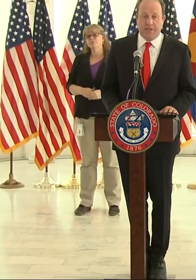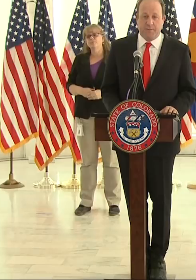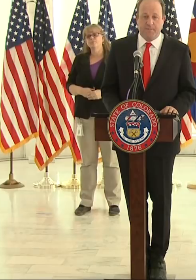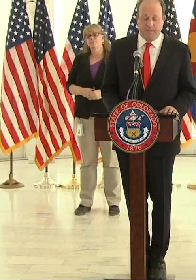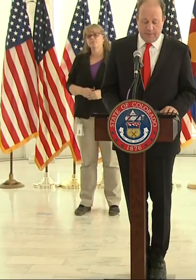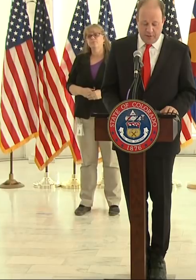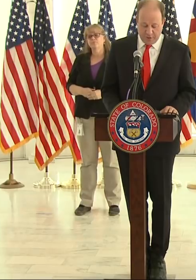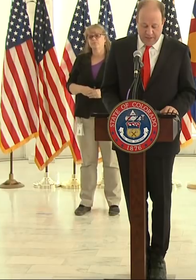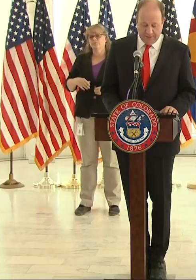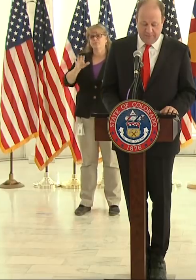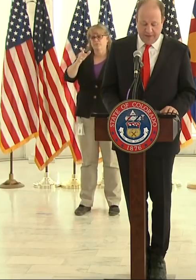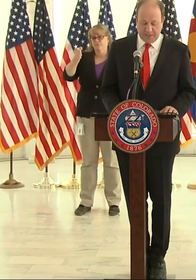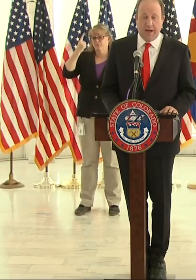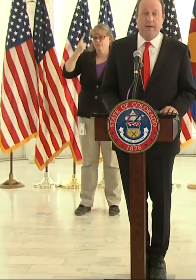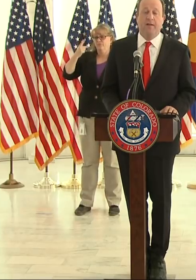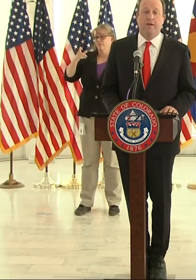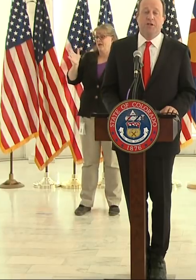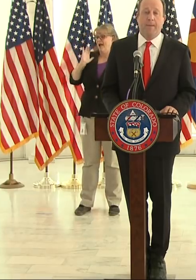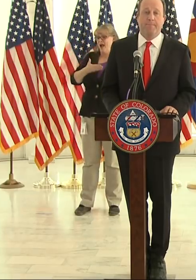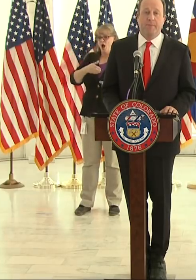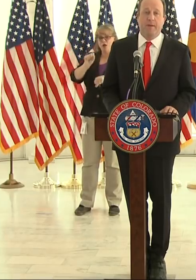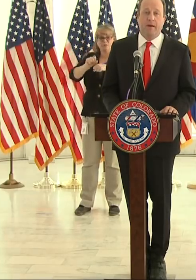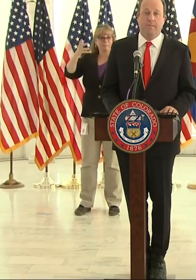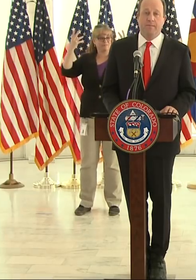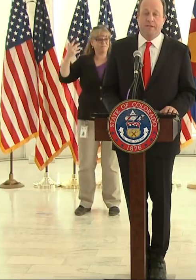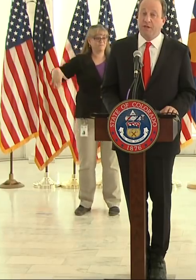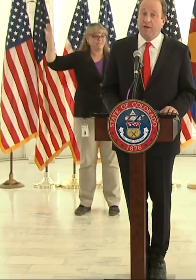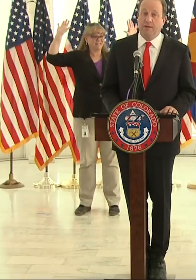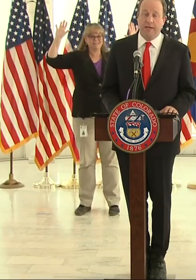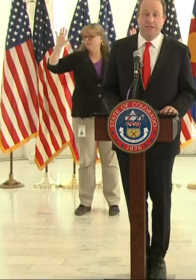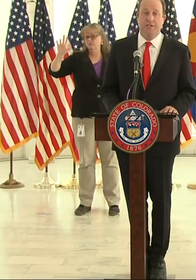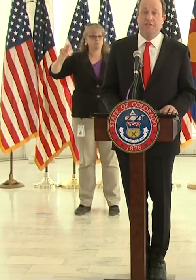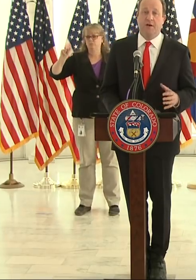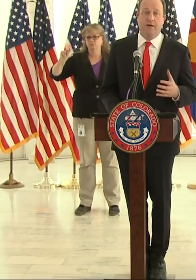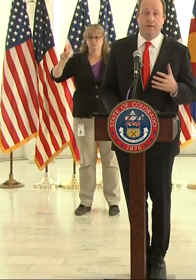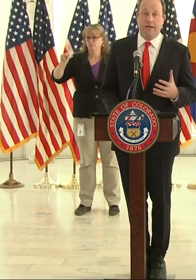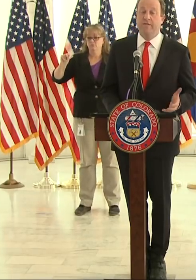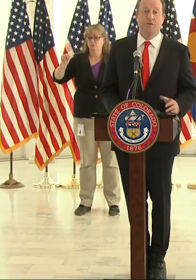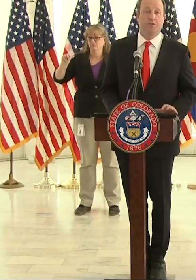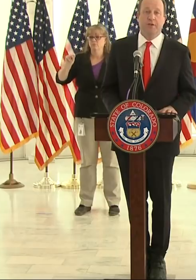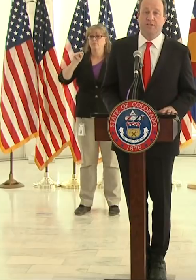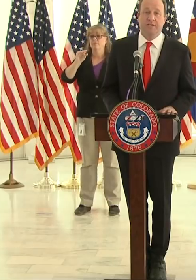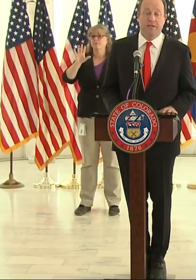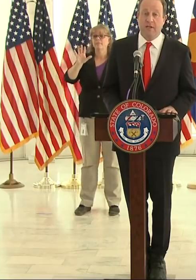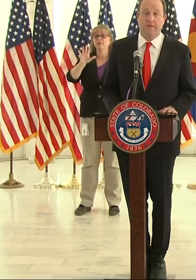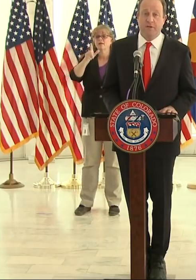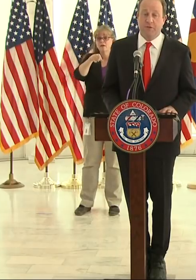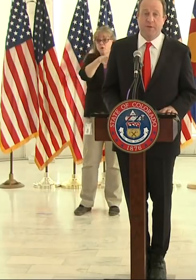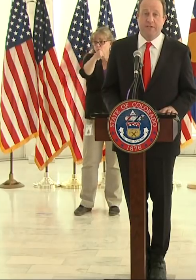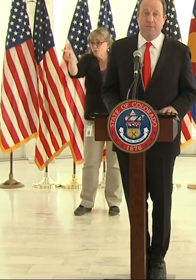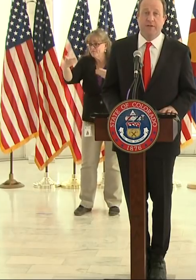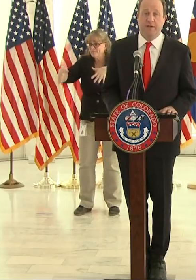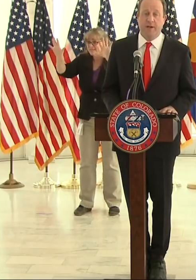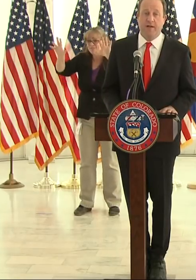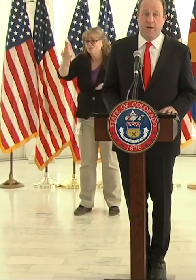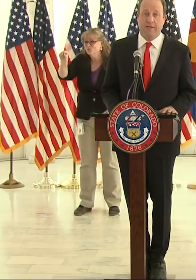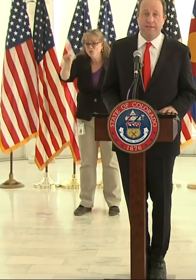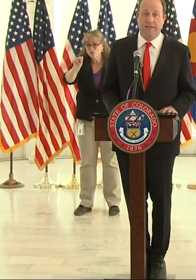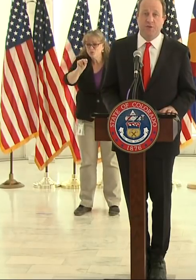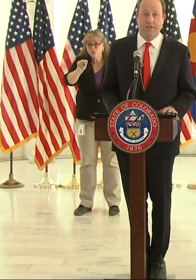isn't finished. Your job isn't finished, not by a long shot. This all hinges on individual choices and the individual